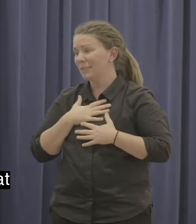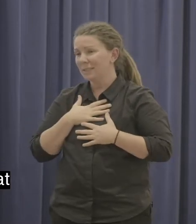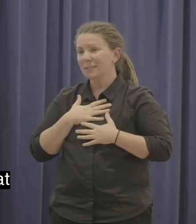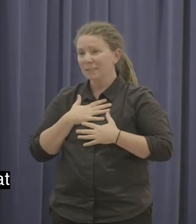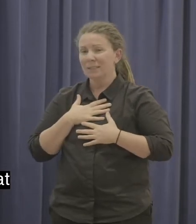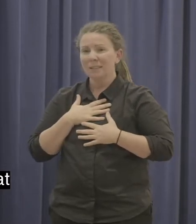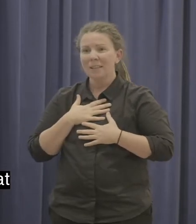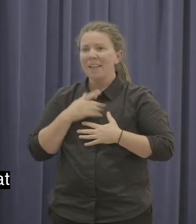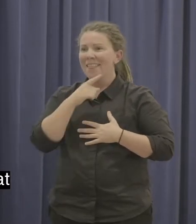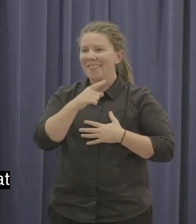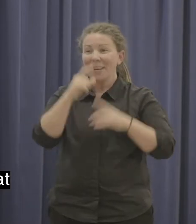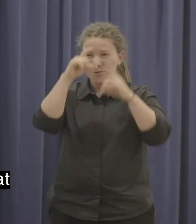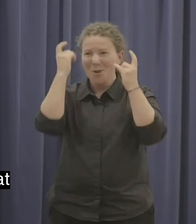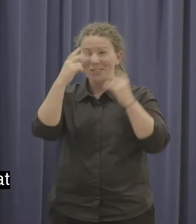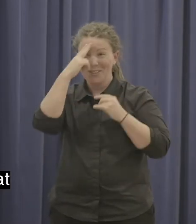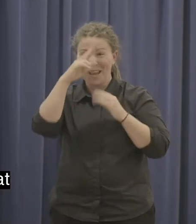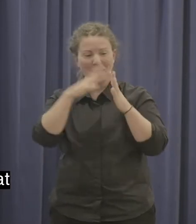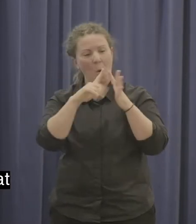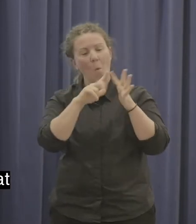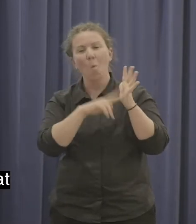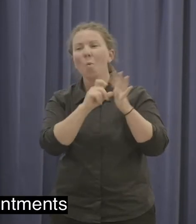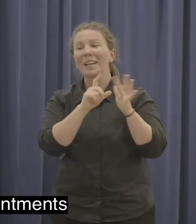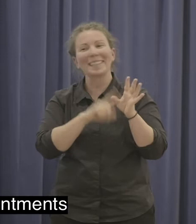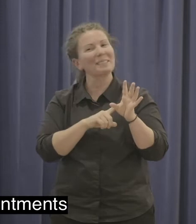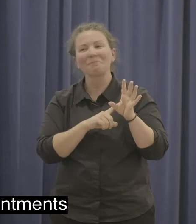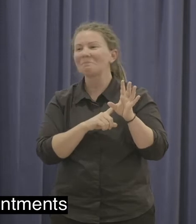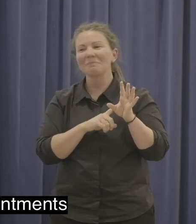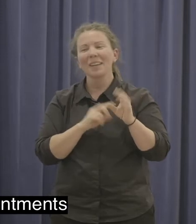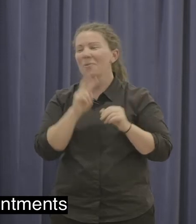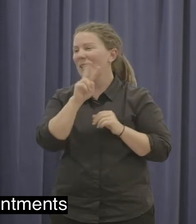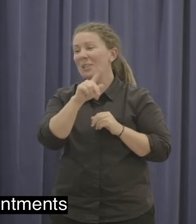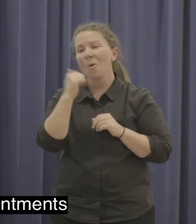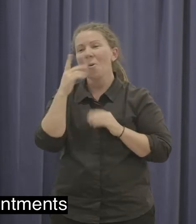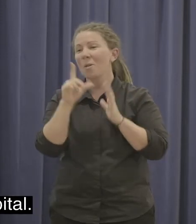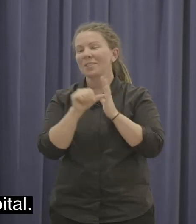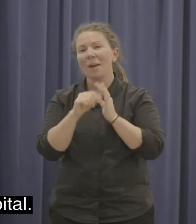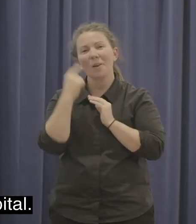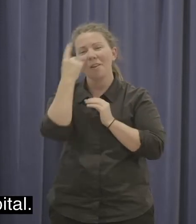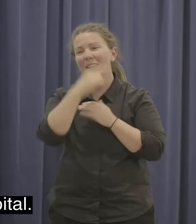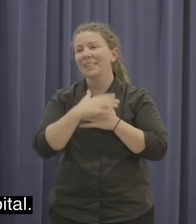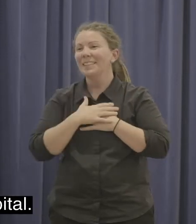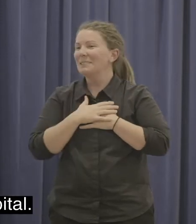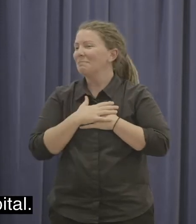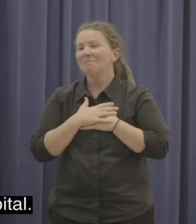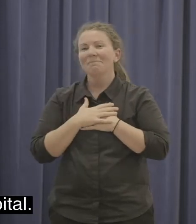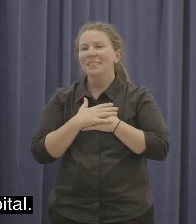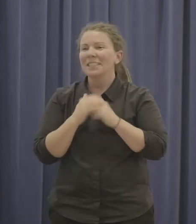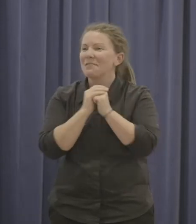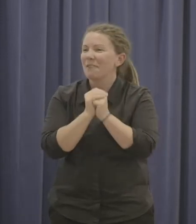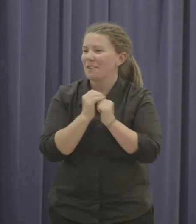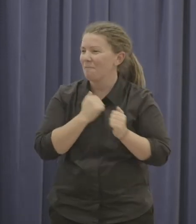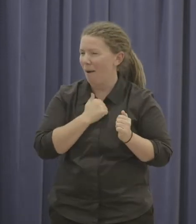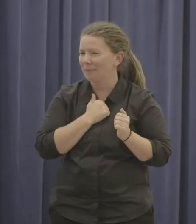Wendy continues to be that friendly, familiar face we see when attending our appointments now at Perth Children's Hospital.